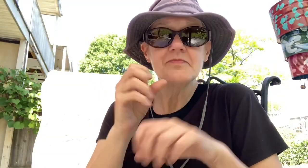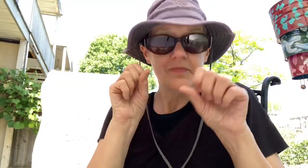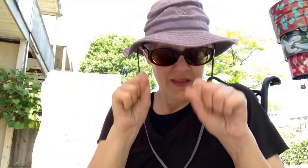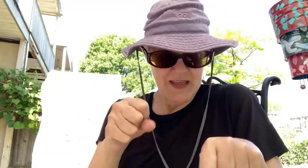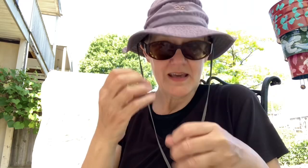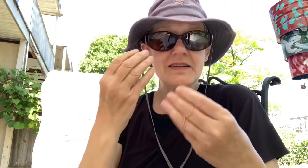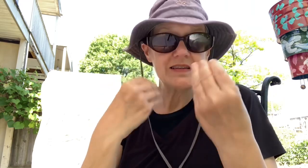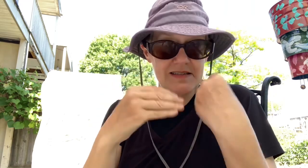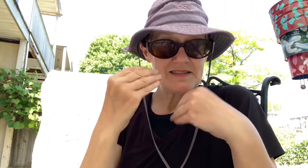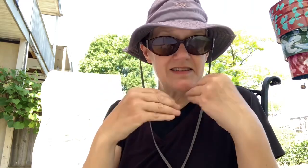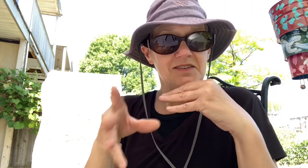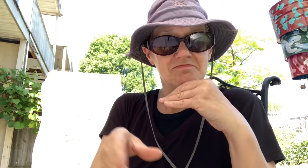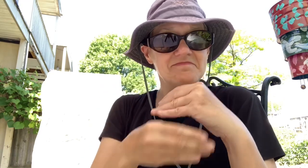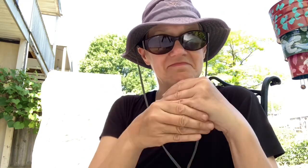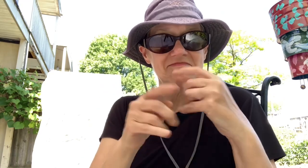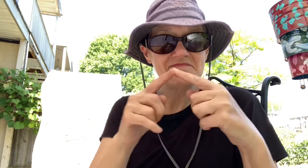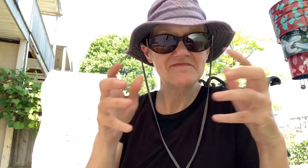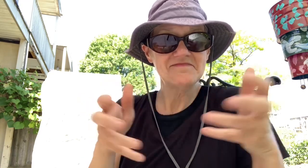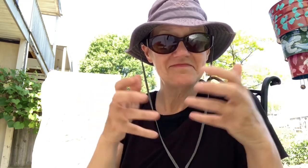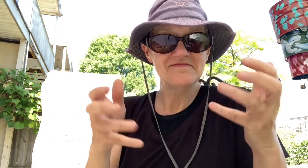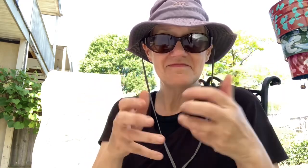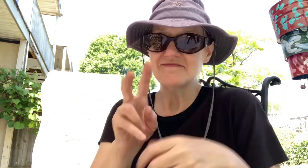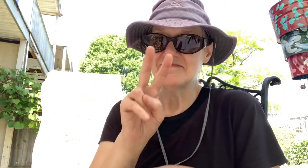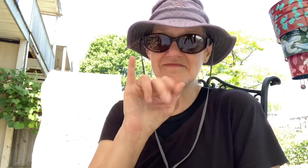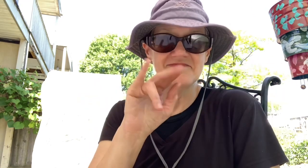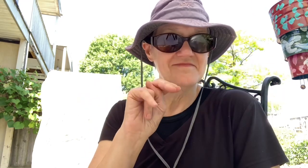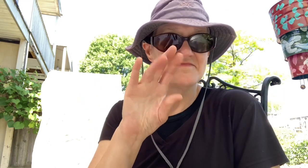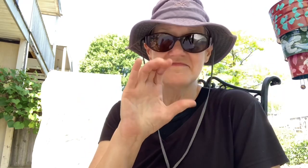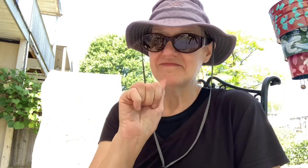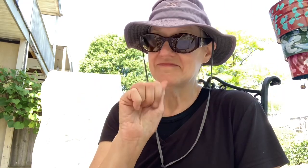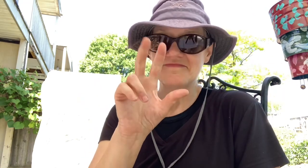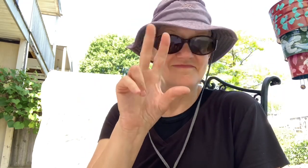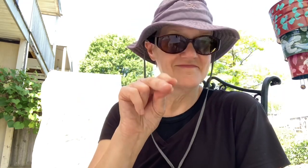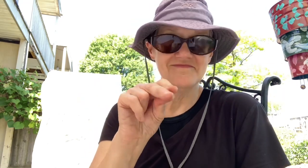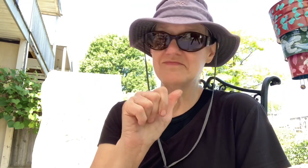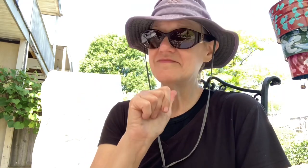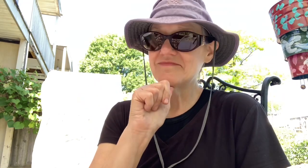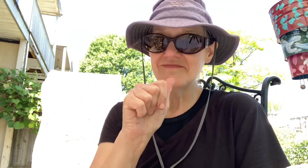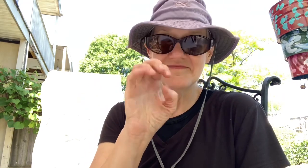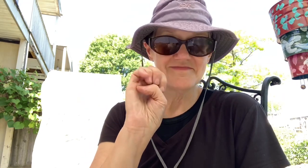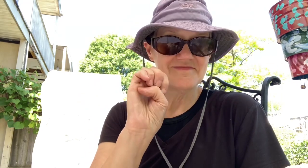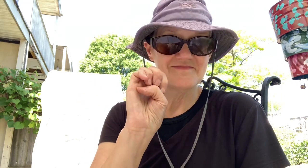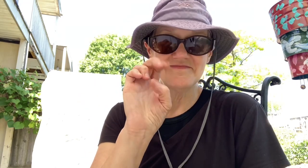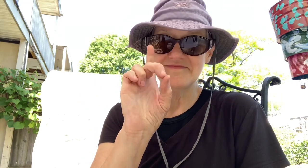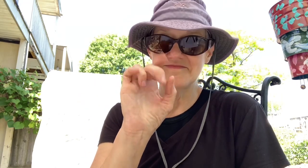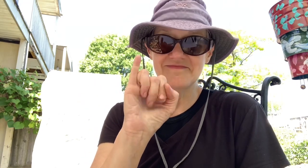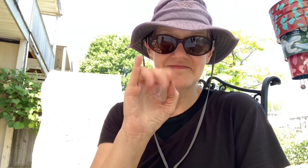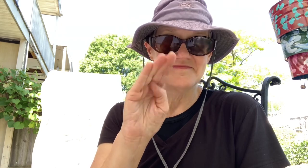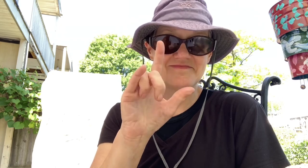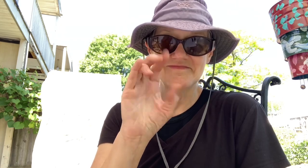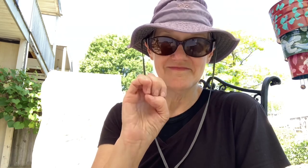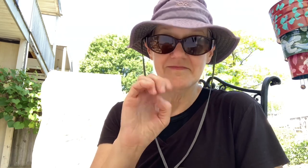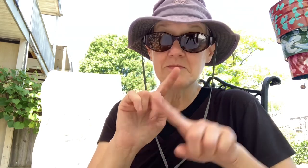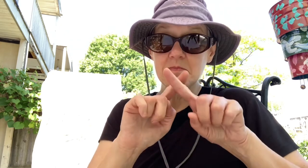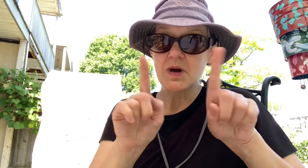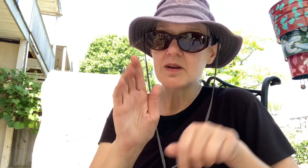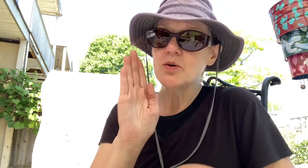Now, a lot of the flowers I grow are edible. We add them to salads, but Vinca are not edible.